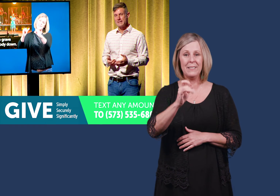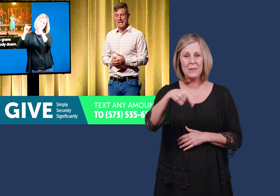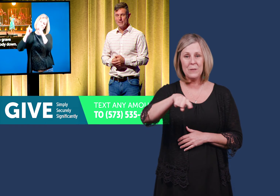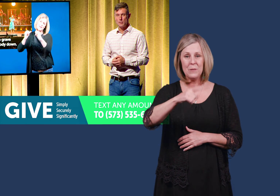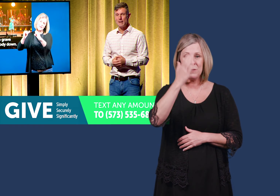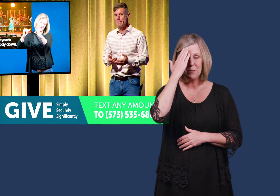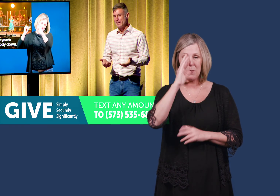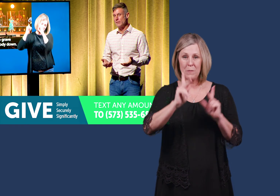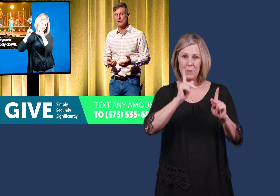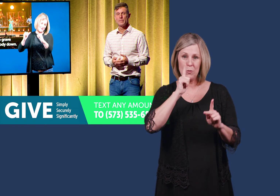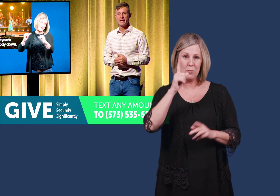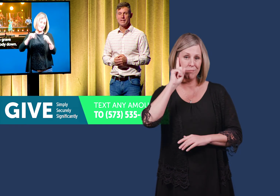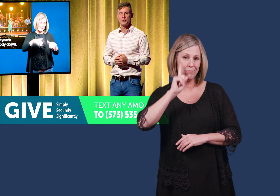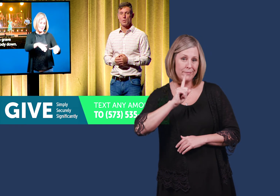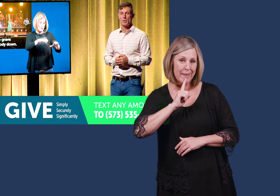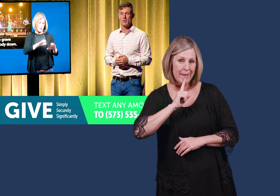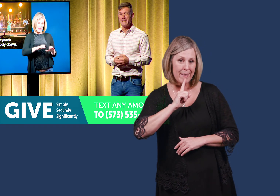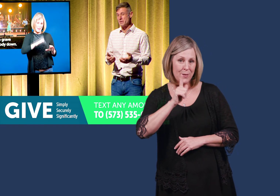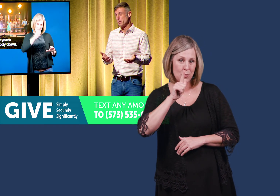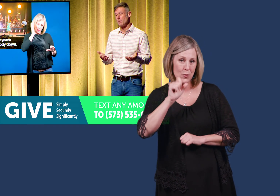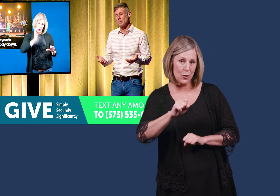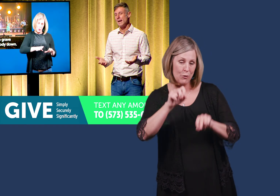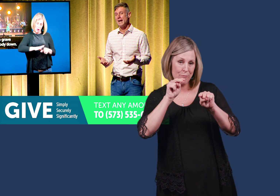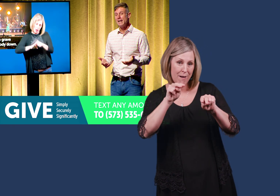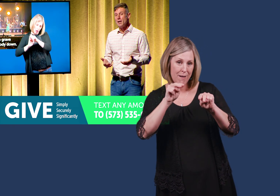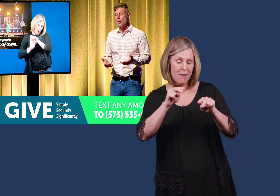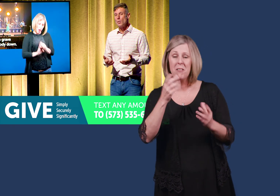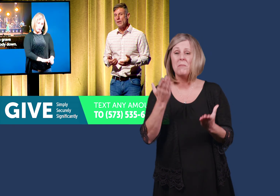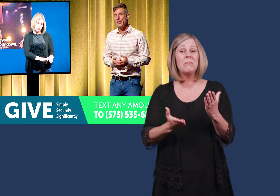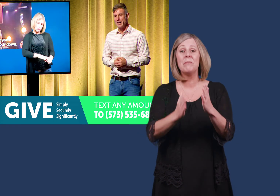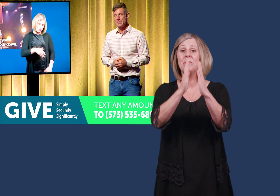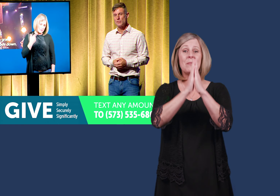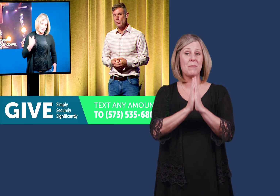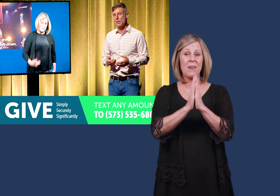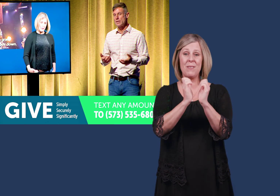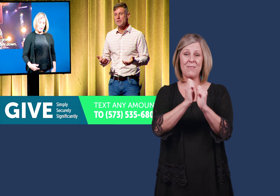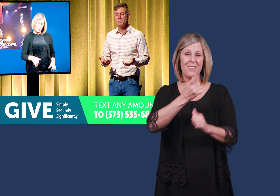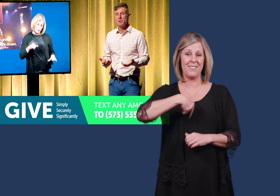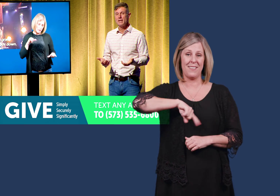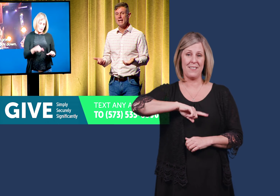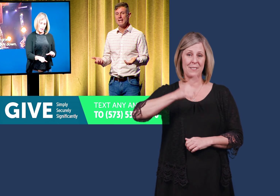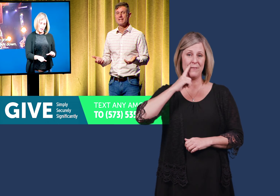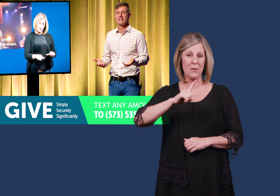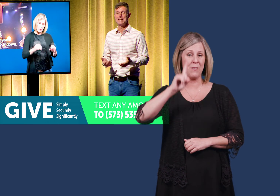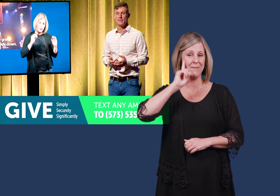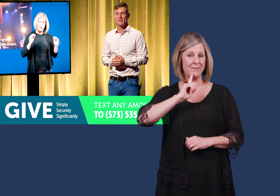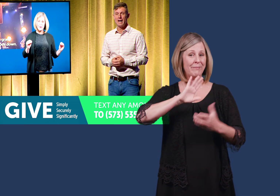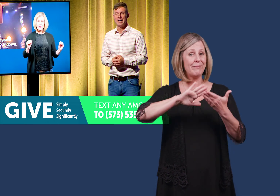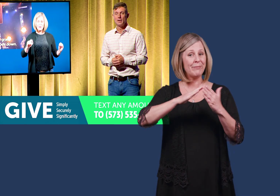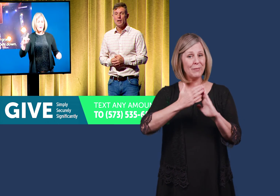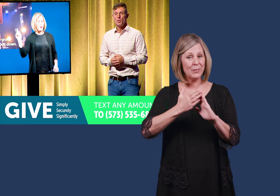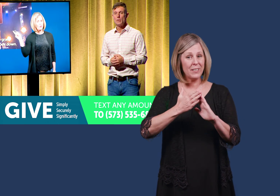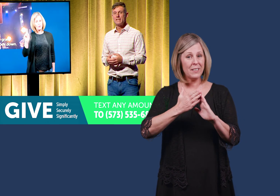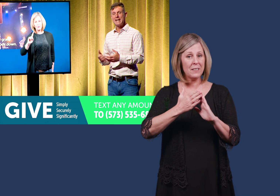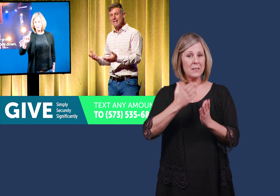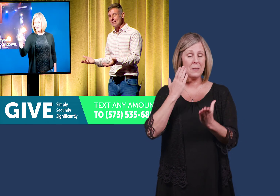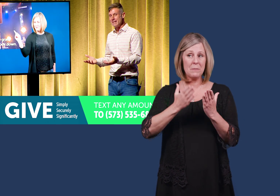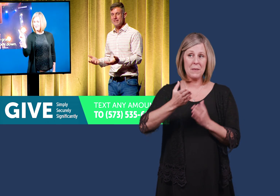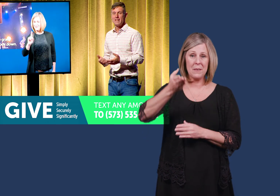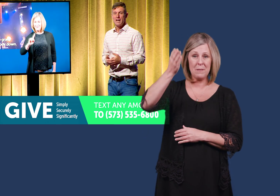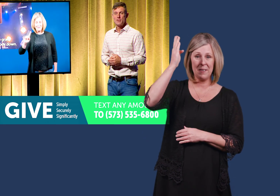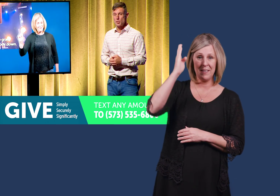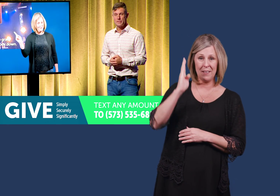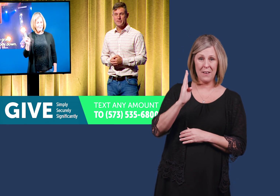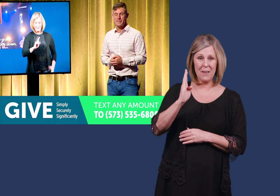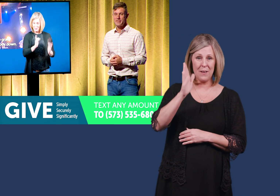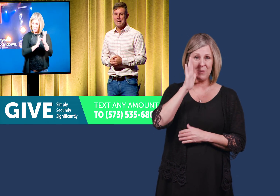who are deaf who might benefit from this, or you might just want to pray with us for this community and see if God would take